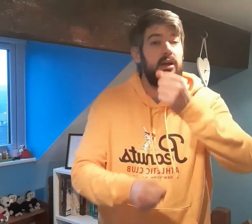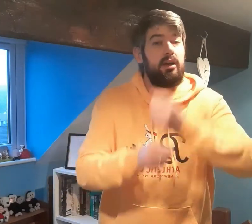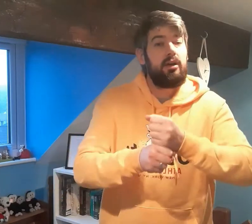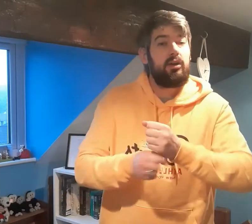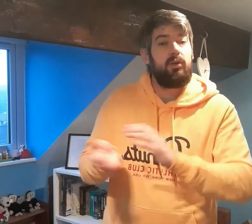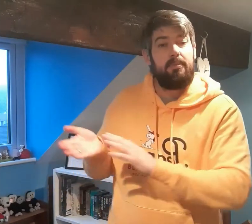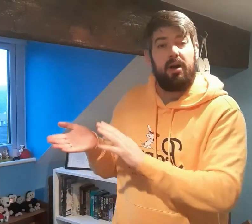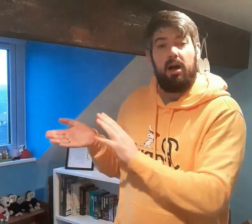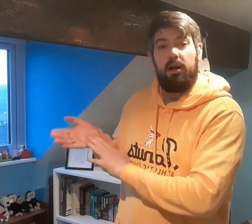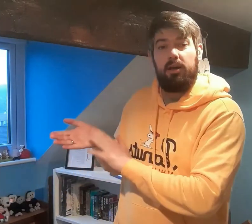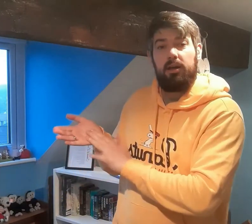Grandma.